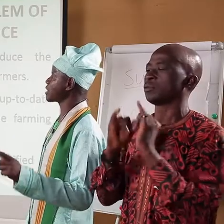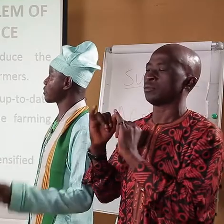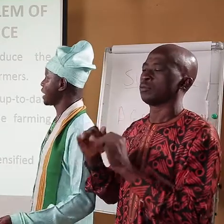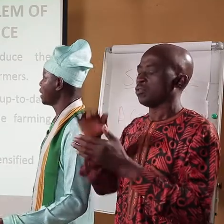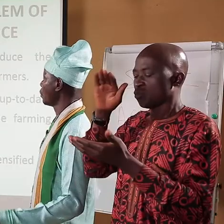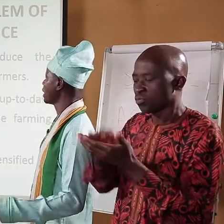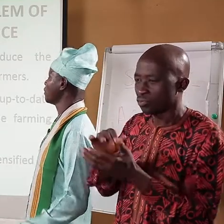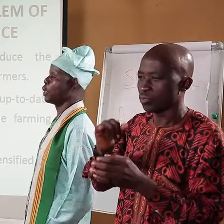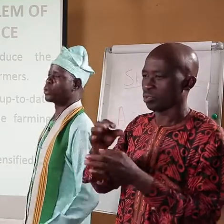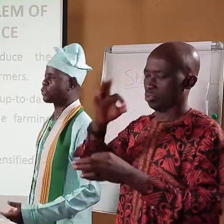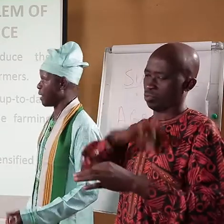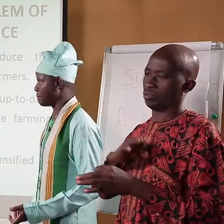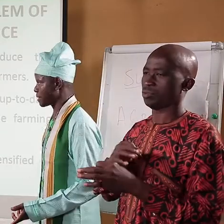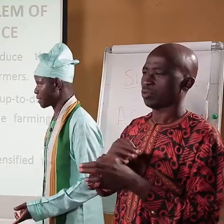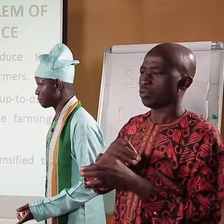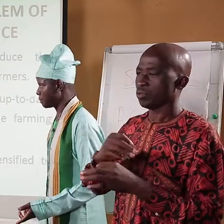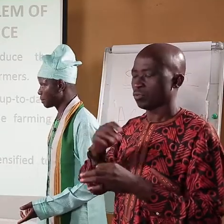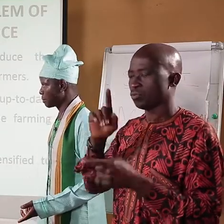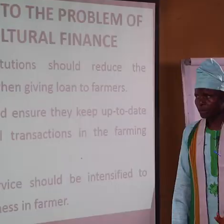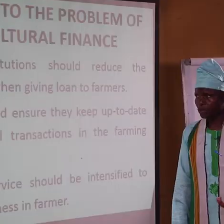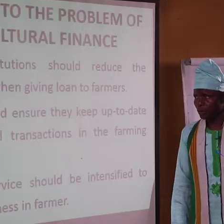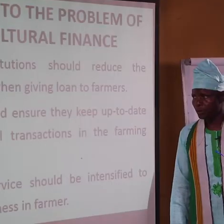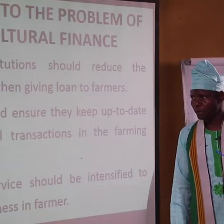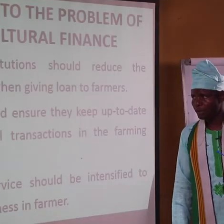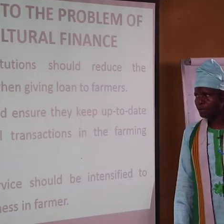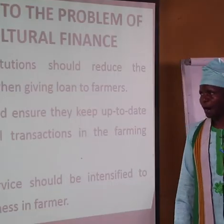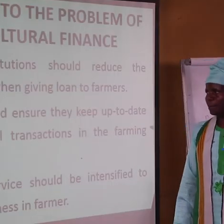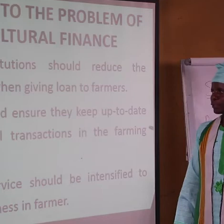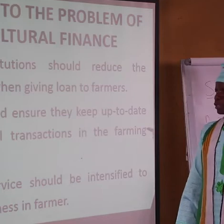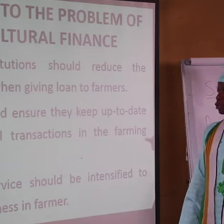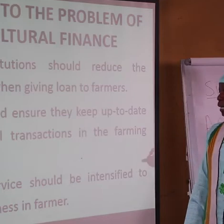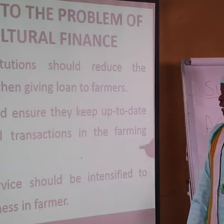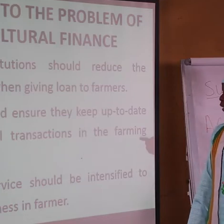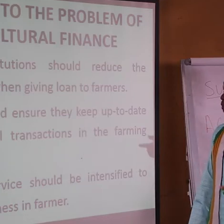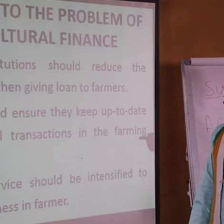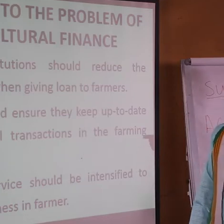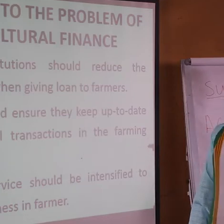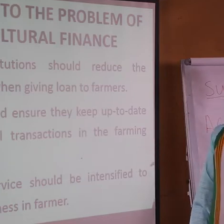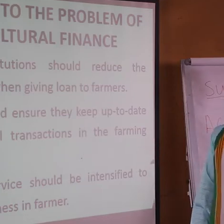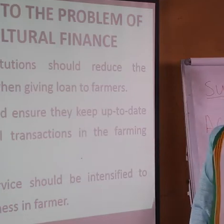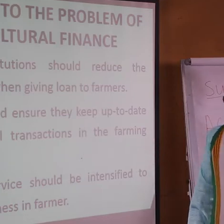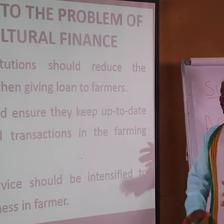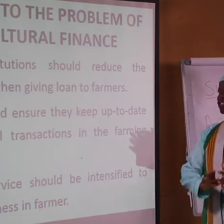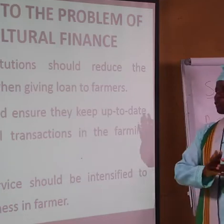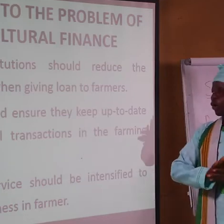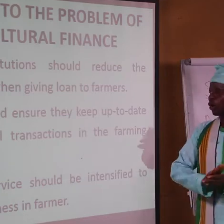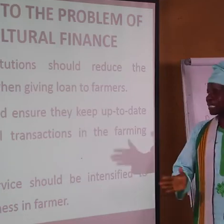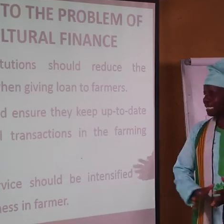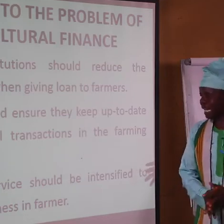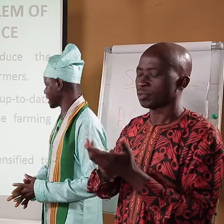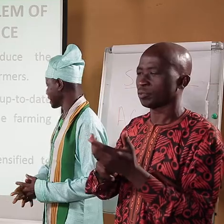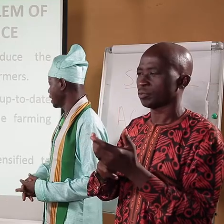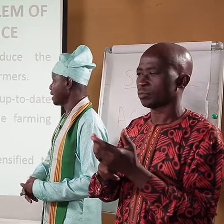the interest rate when giving loan to farmers. 2, farmers should ensure they keep up to date records of